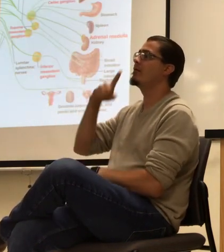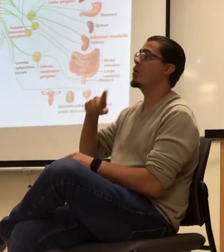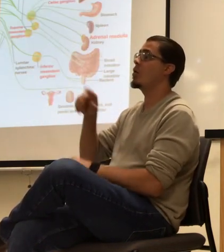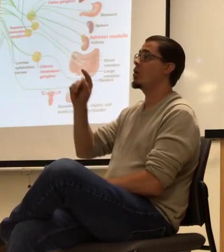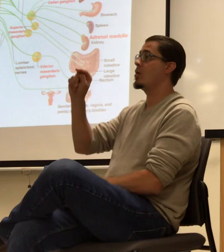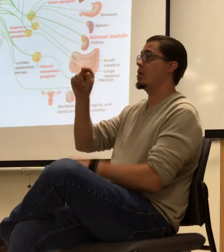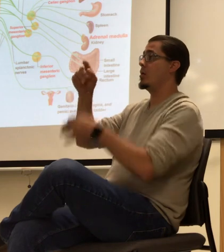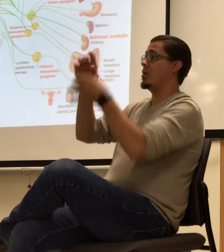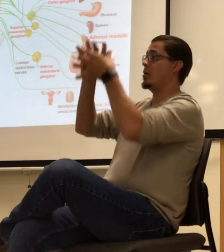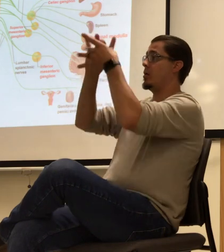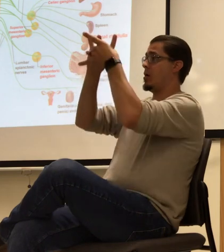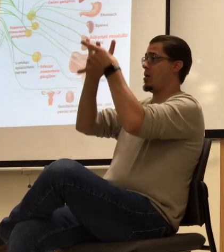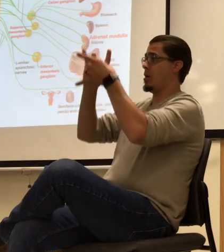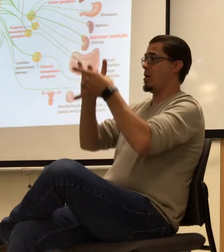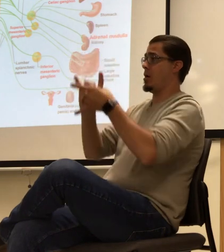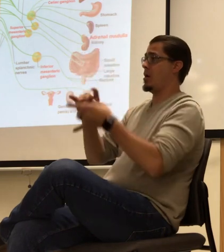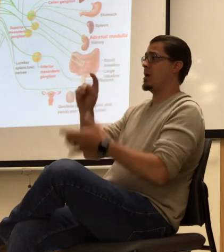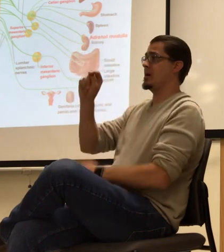below.